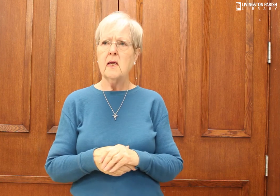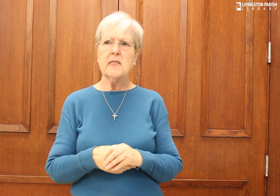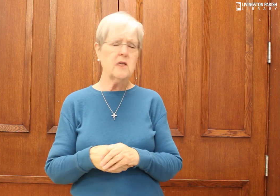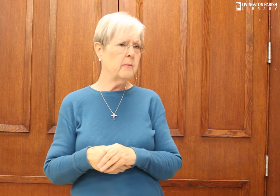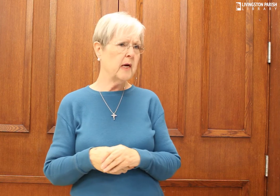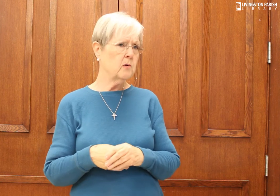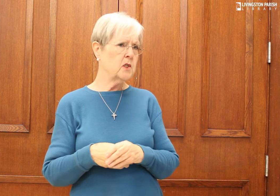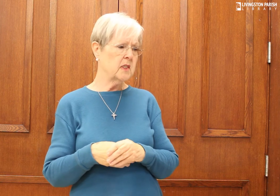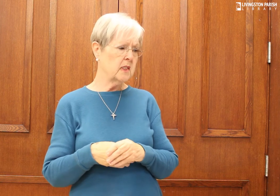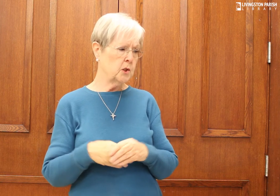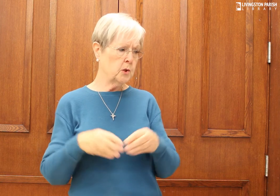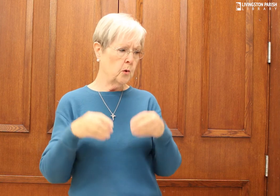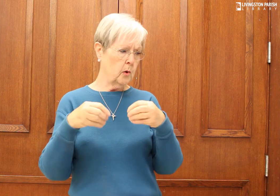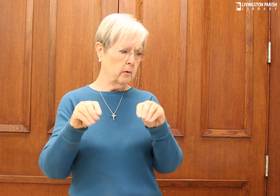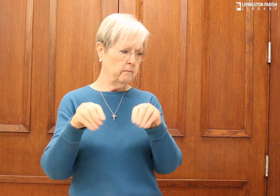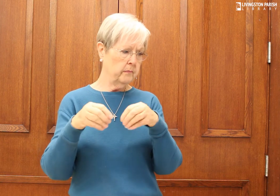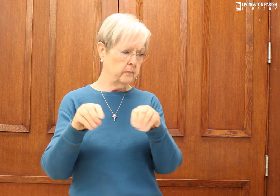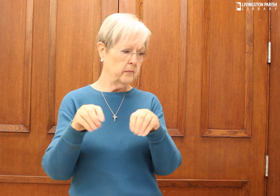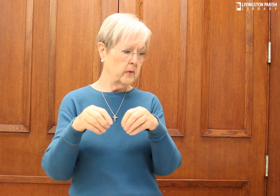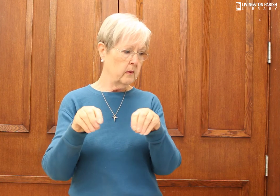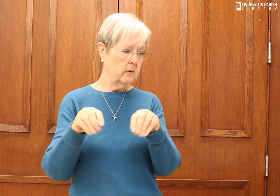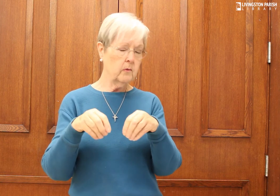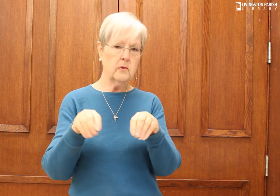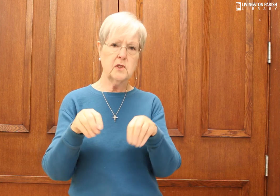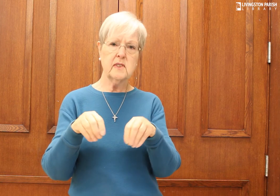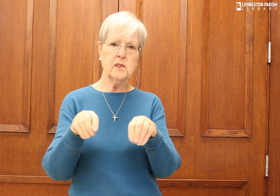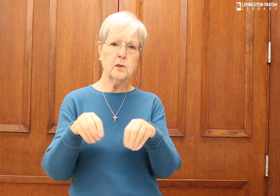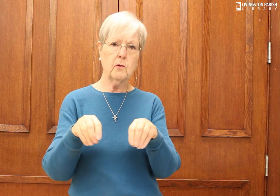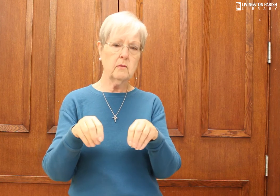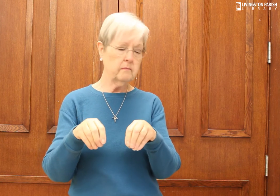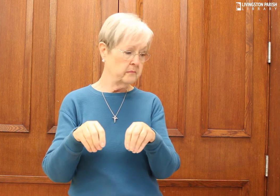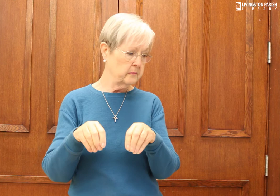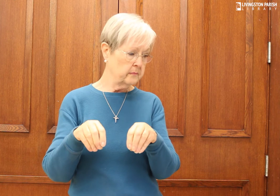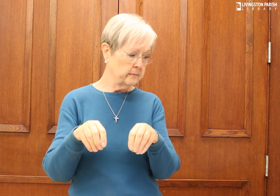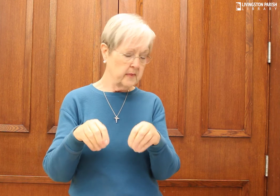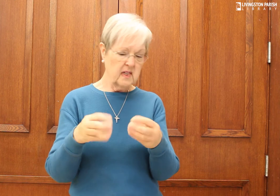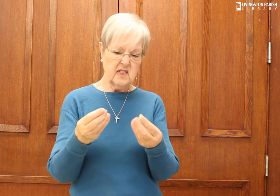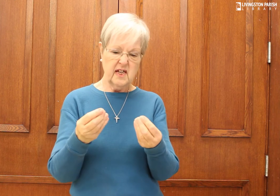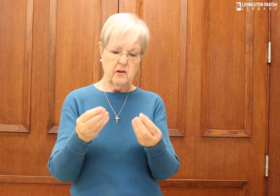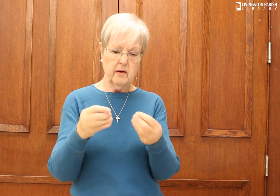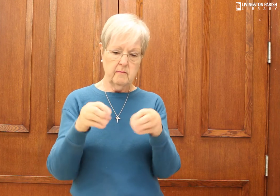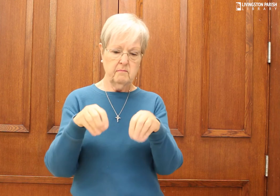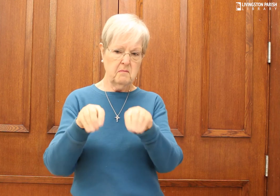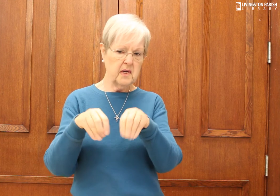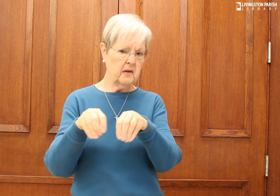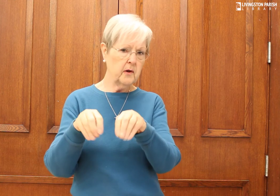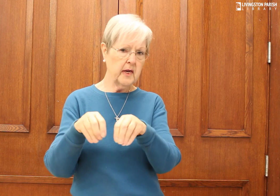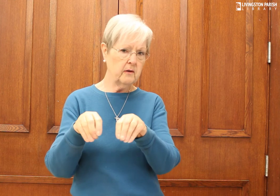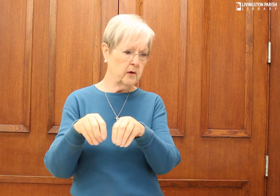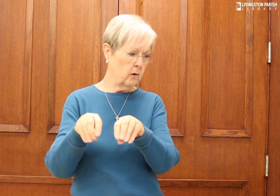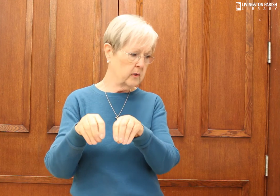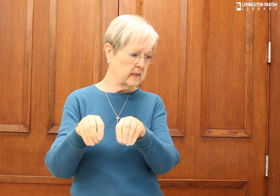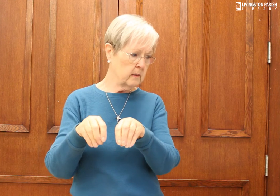Let's talk about going to the store. Going to the store. It's like you have money in your hand, you're going